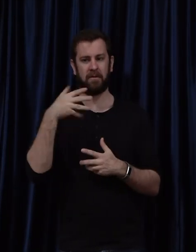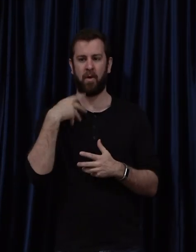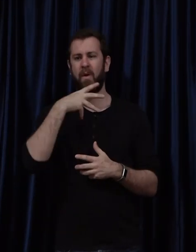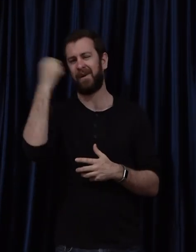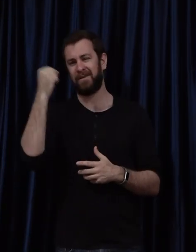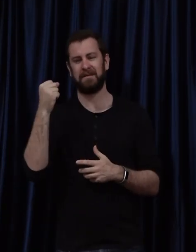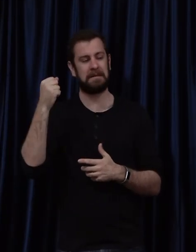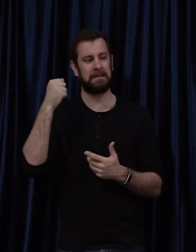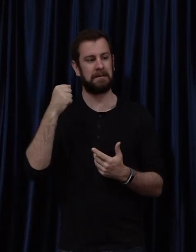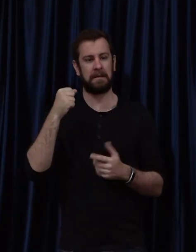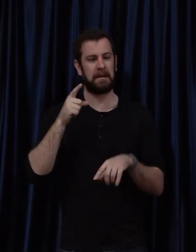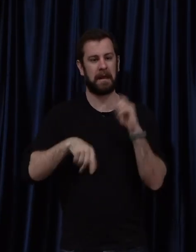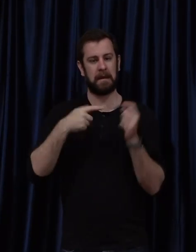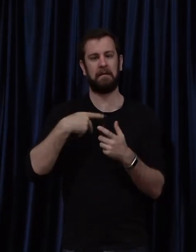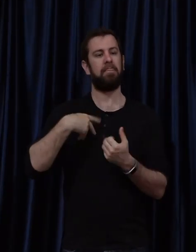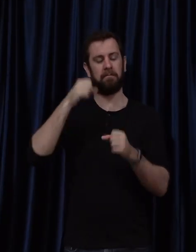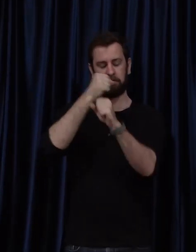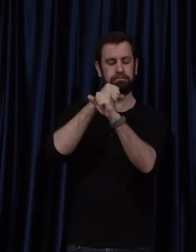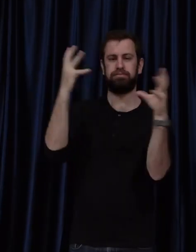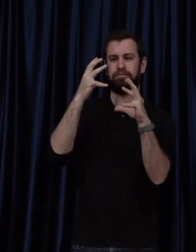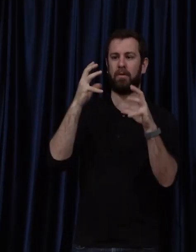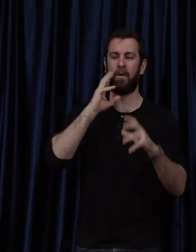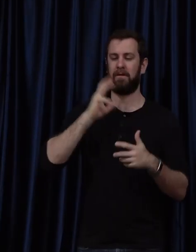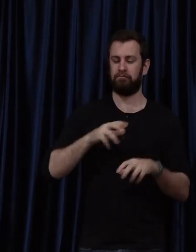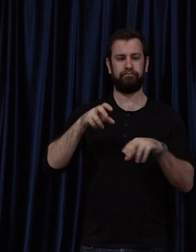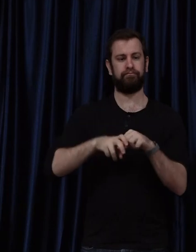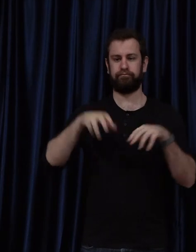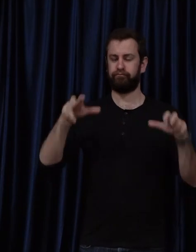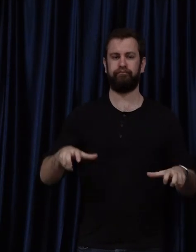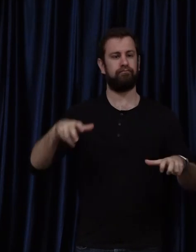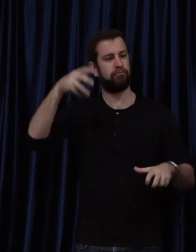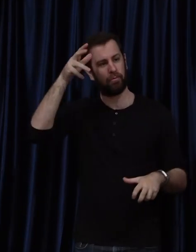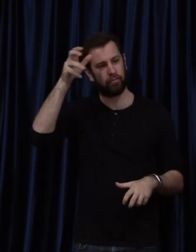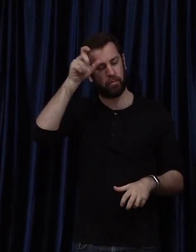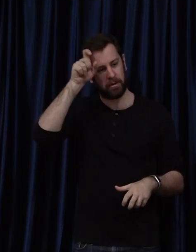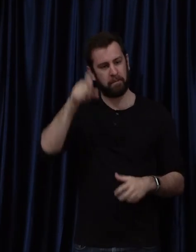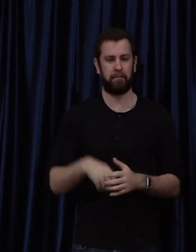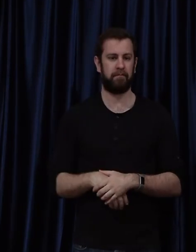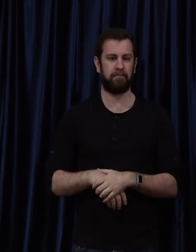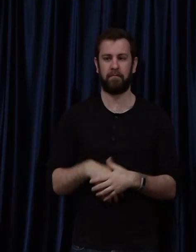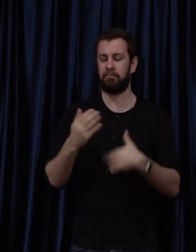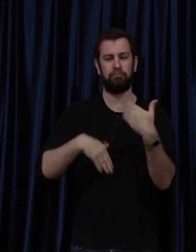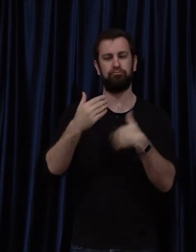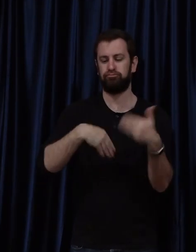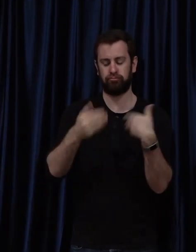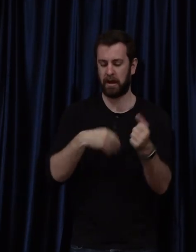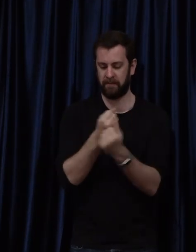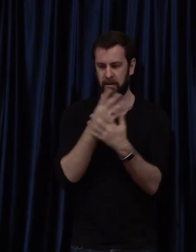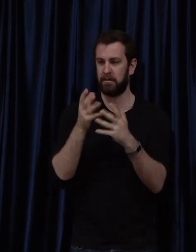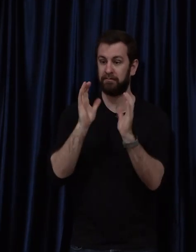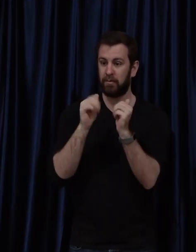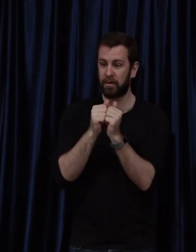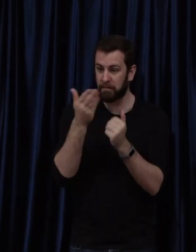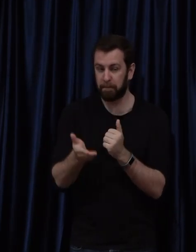life. And they couldn't imagine him sitting on the throne. It's a verse of the Quran. Anyway, formality goes on. He speaks to them. They're given